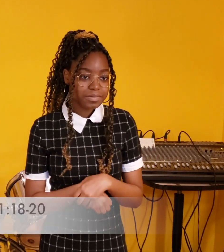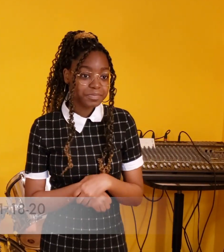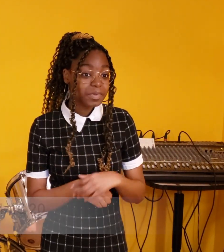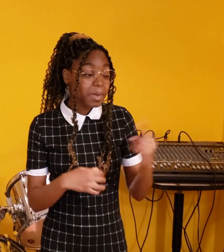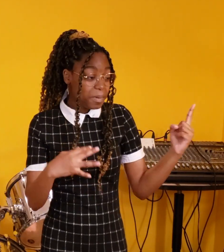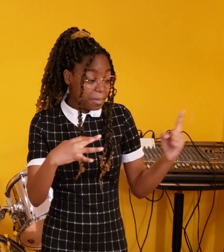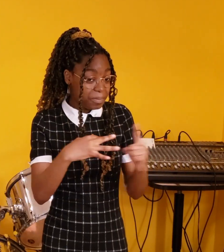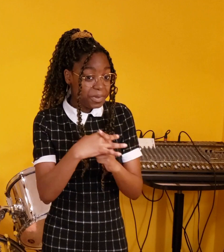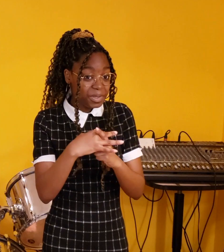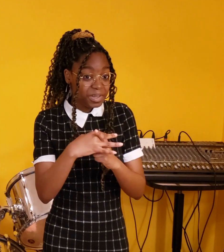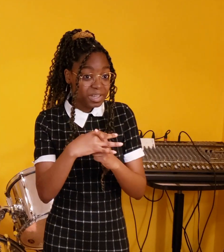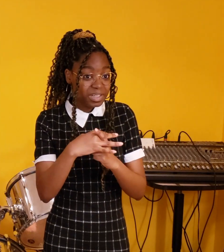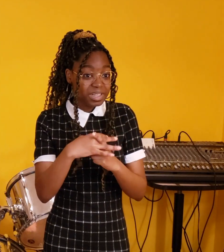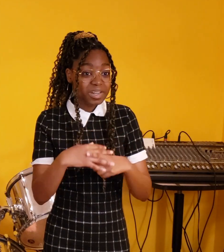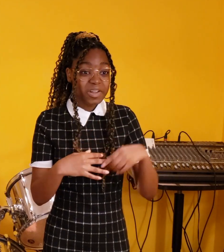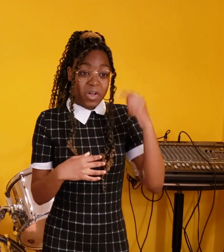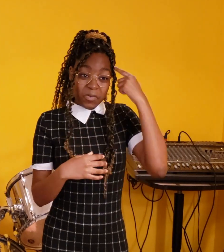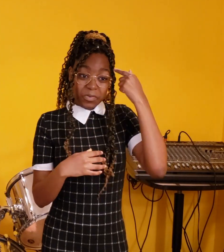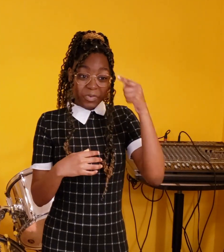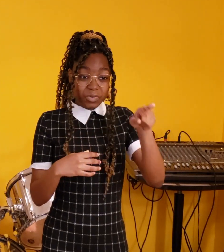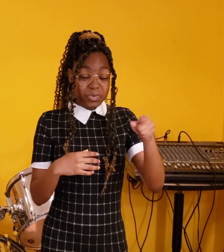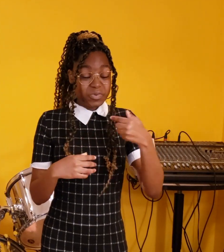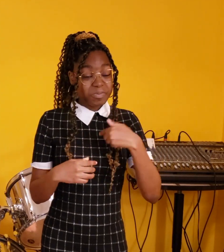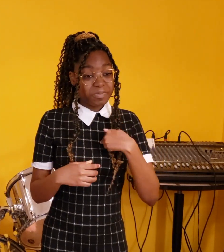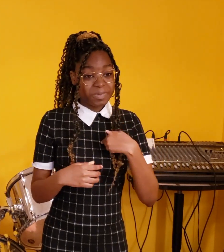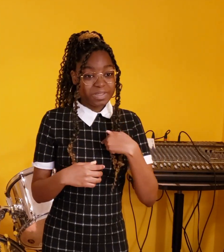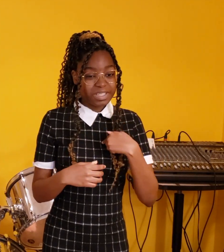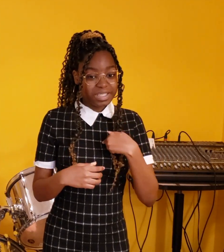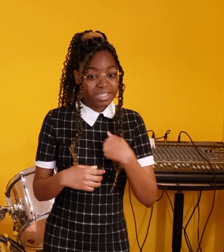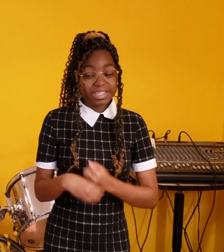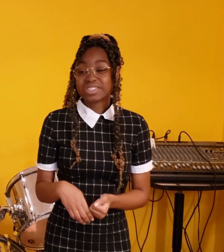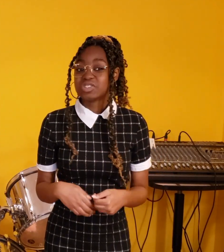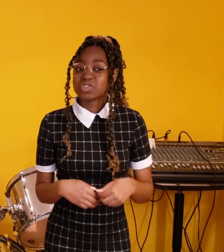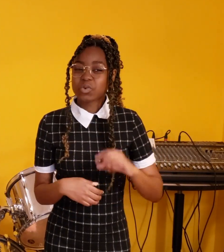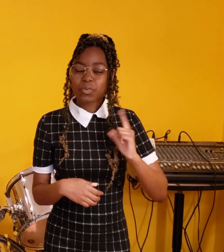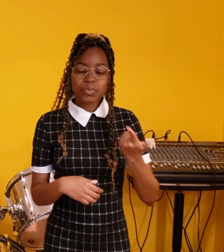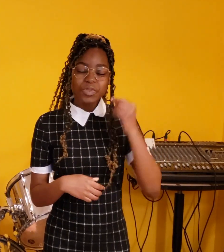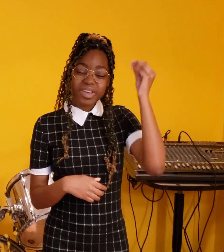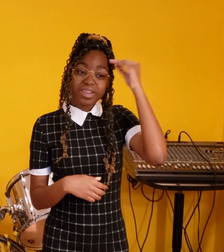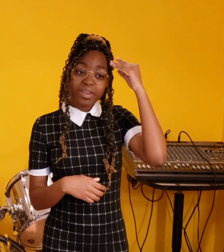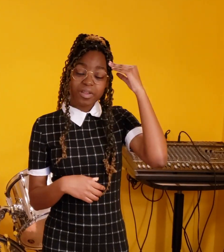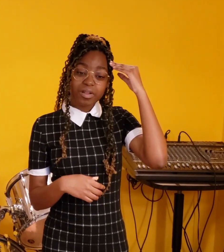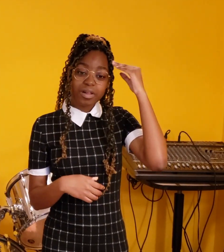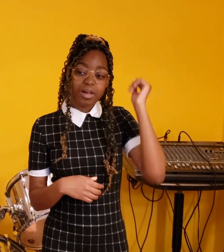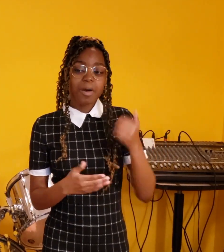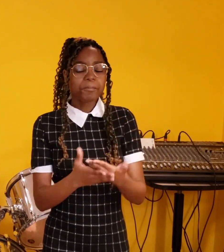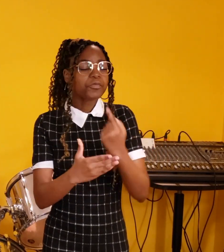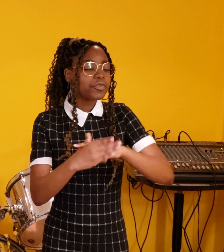So we know right away that before the foundation of the world, God had also planned that